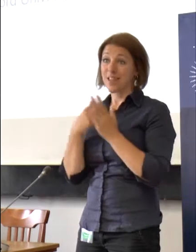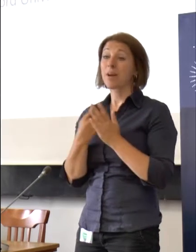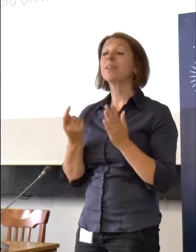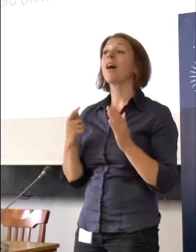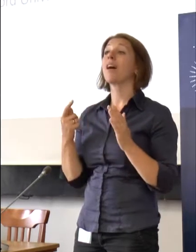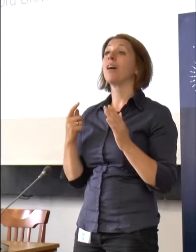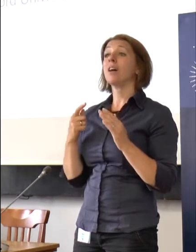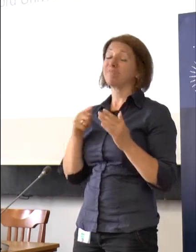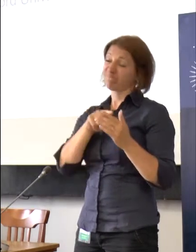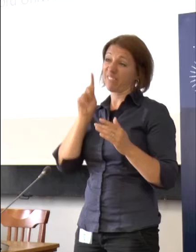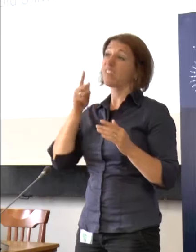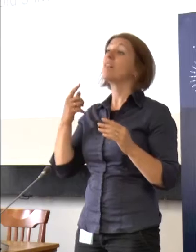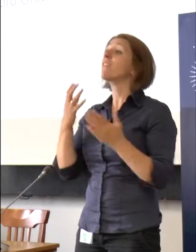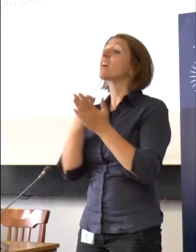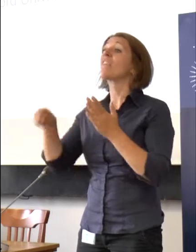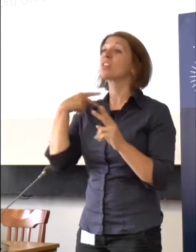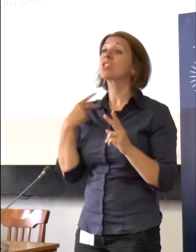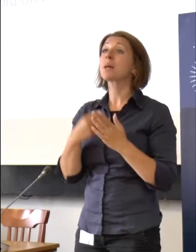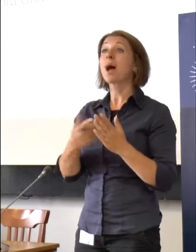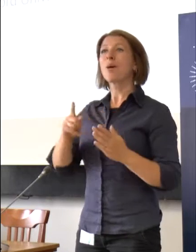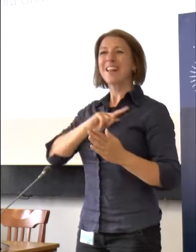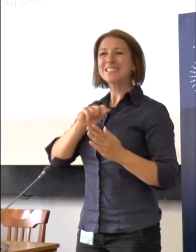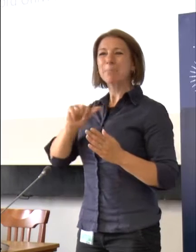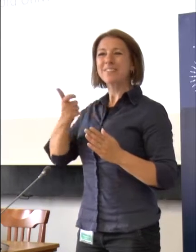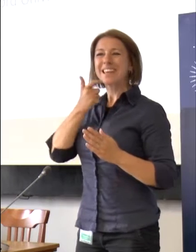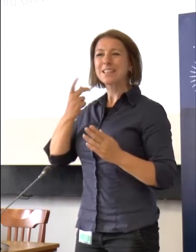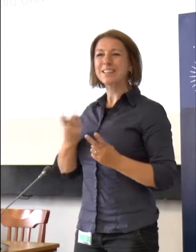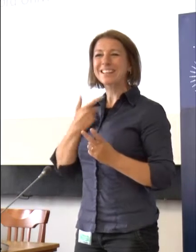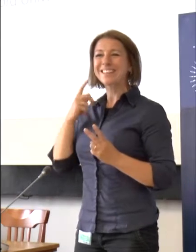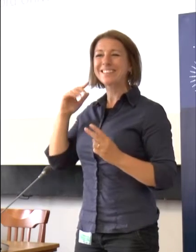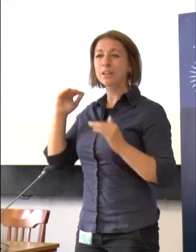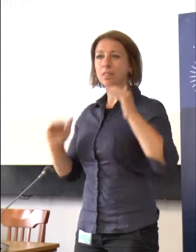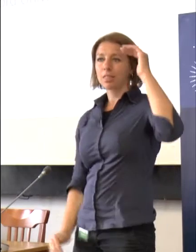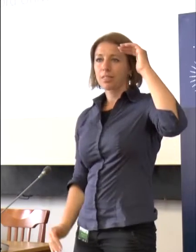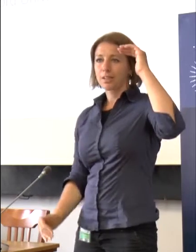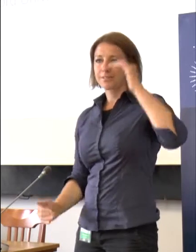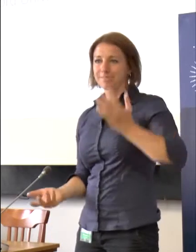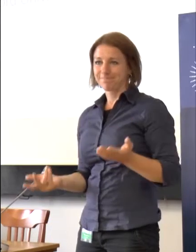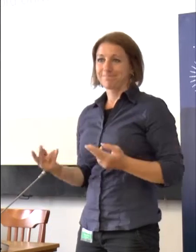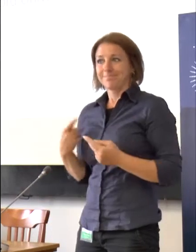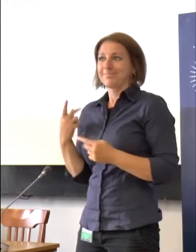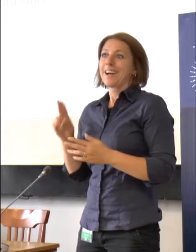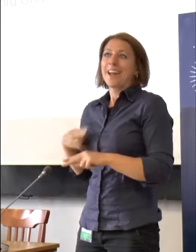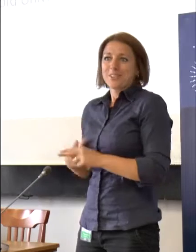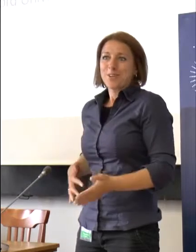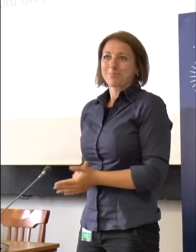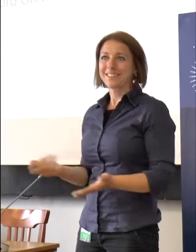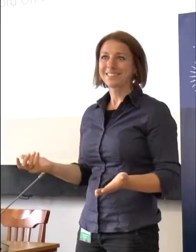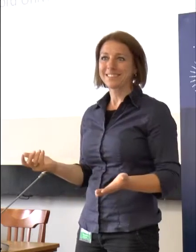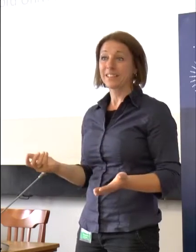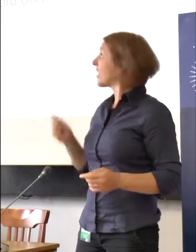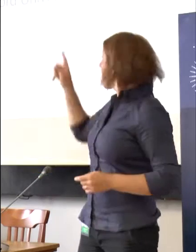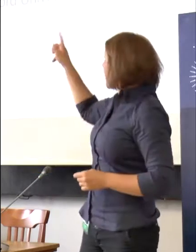also Jürgen Gerhardt. But these are friends of mine, by the way, so I'm not opposed to them personally, but I'm opposed